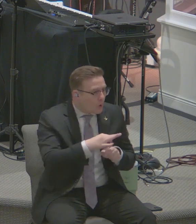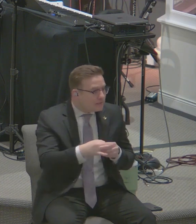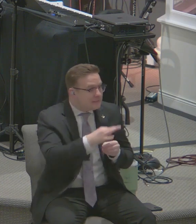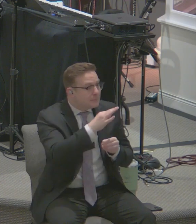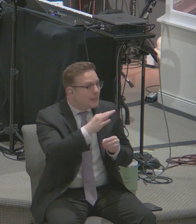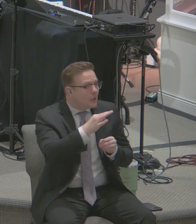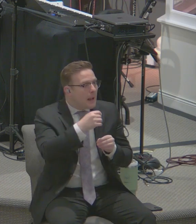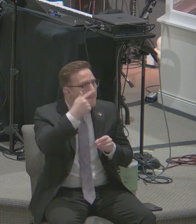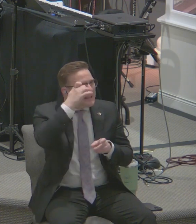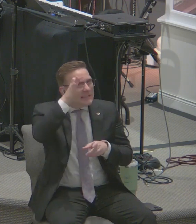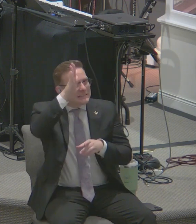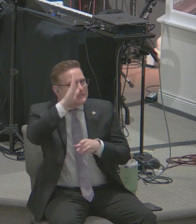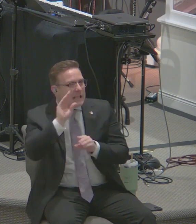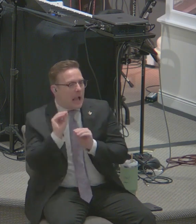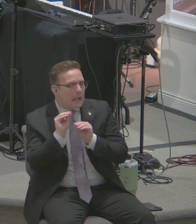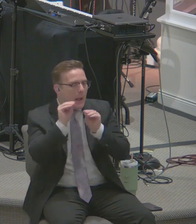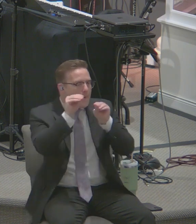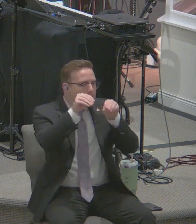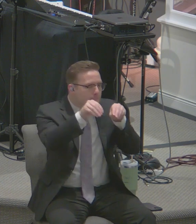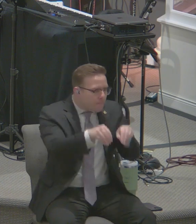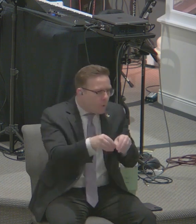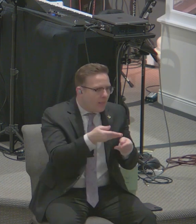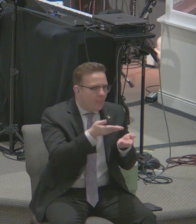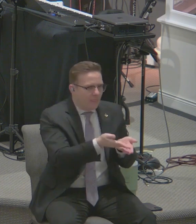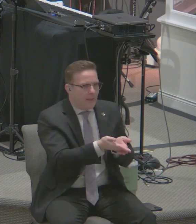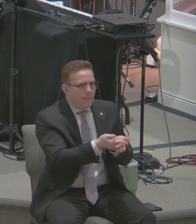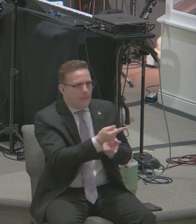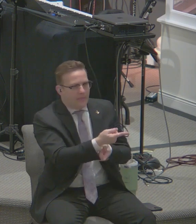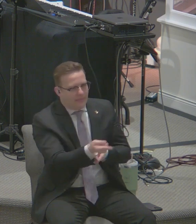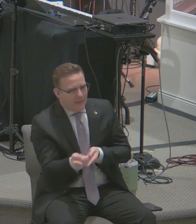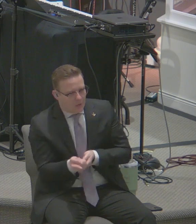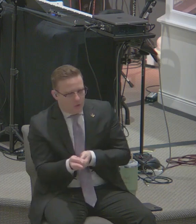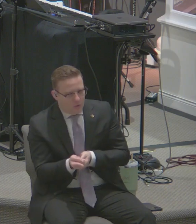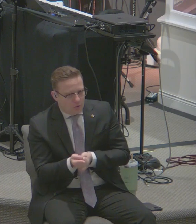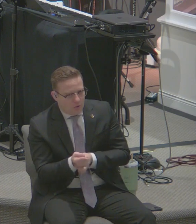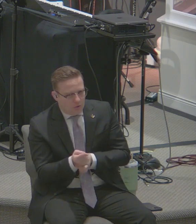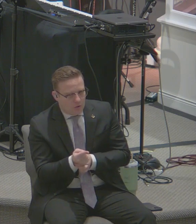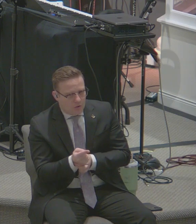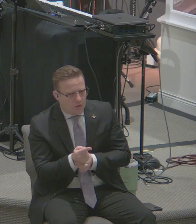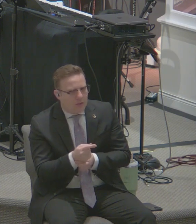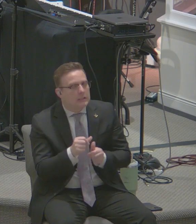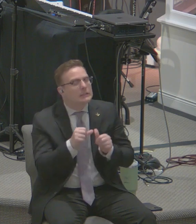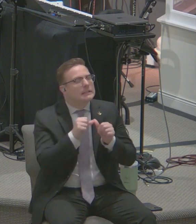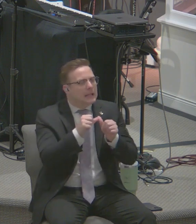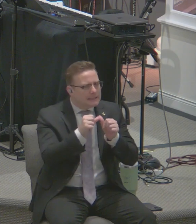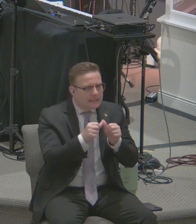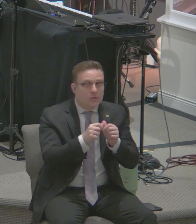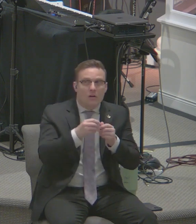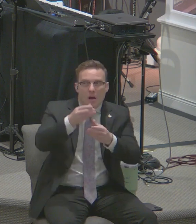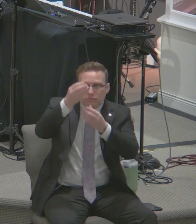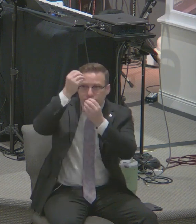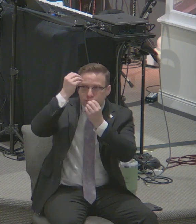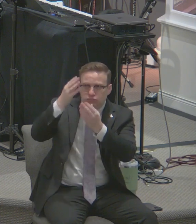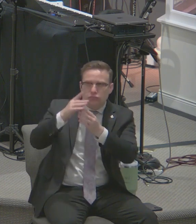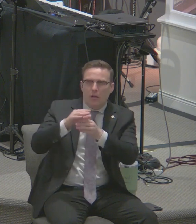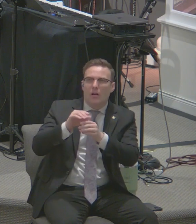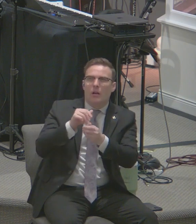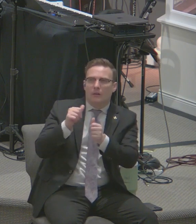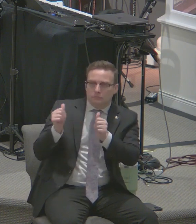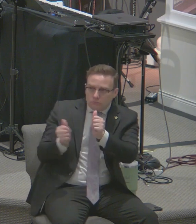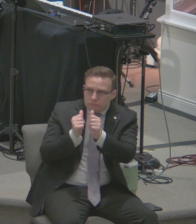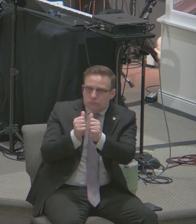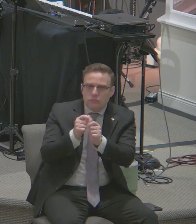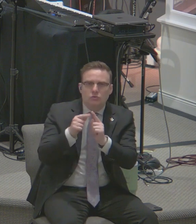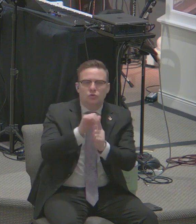God. They answer to God. Contribute to the joy of their leadership. Not its